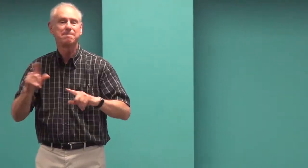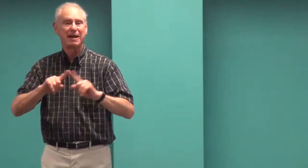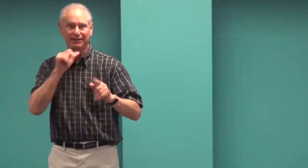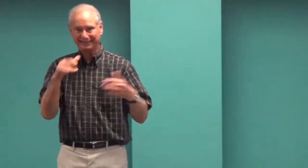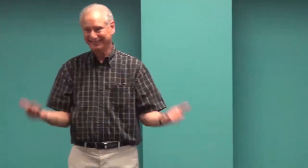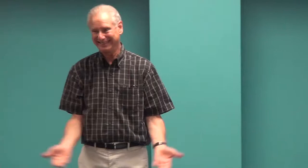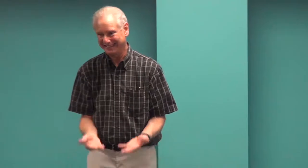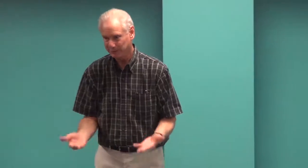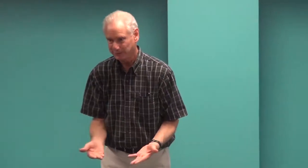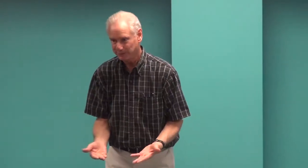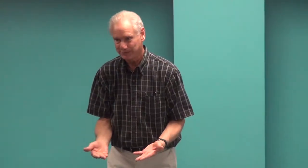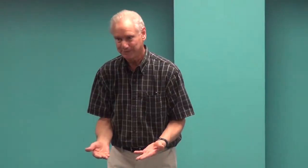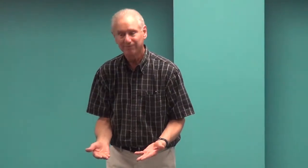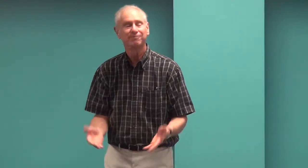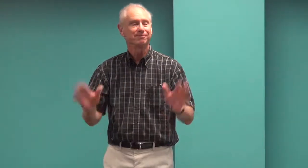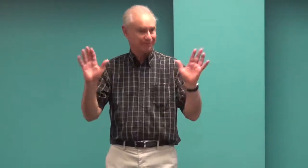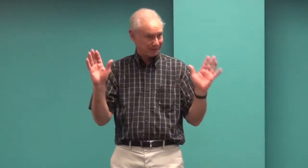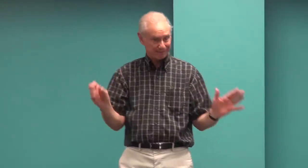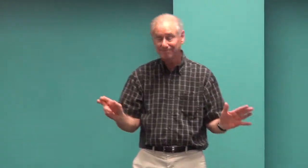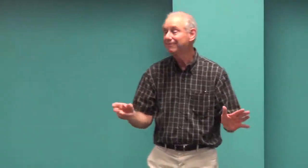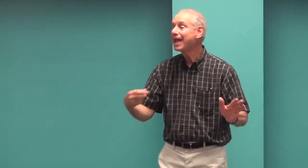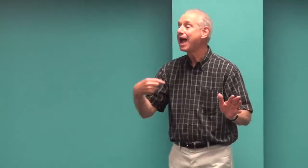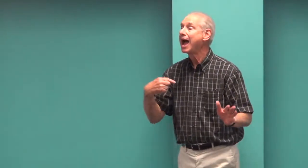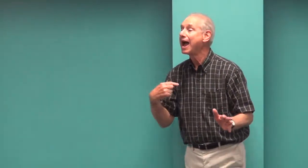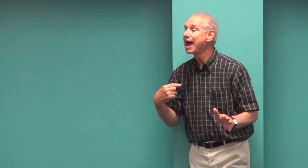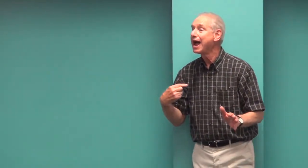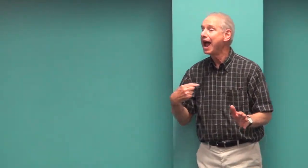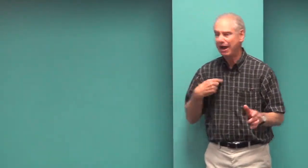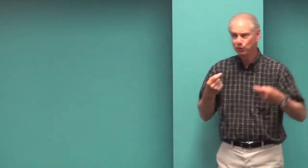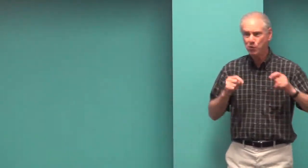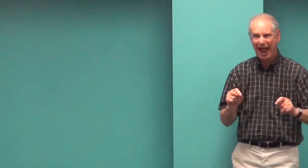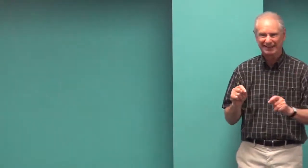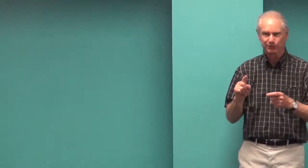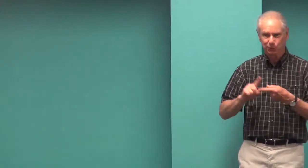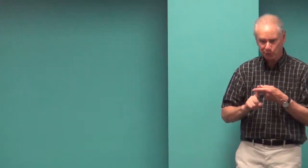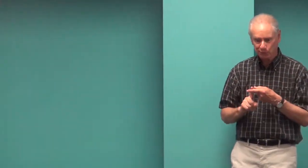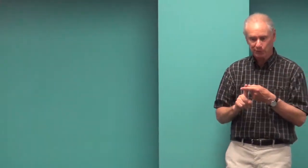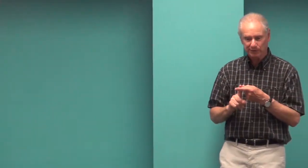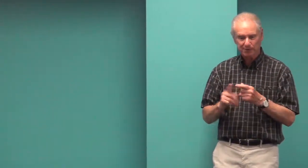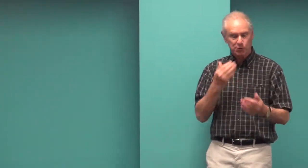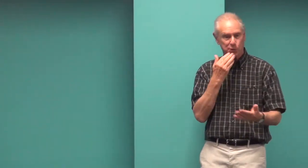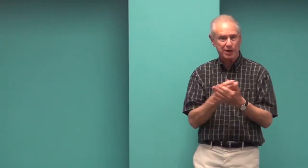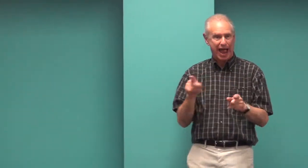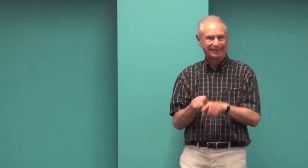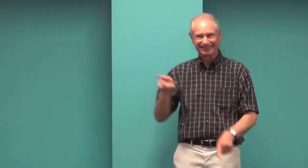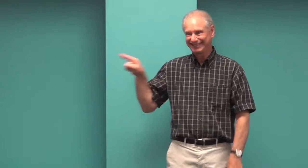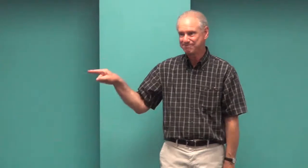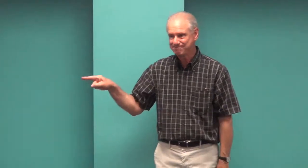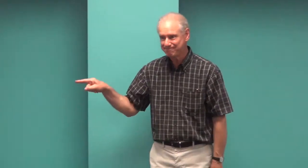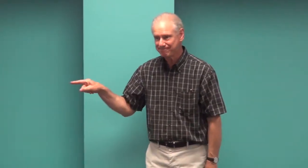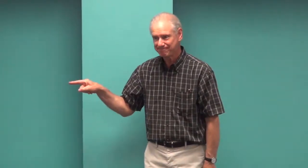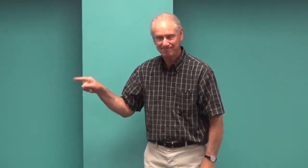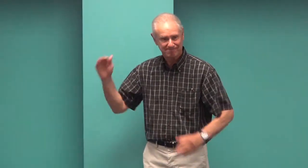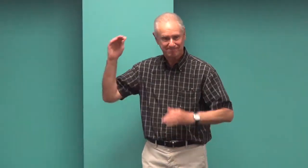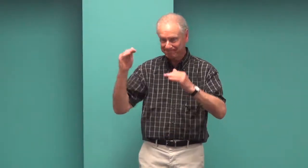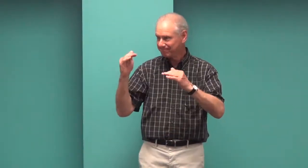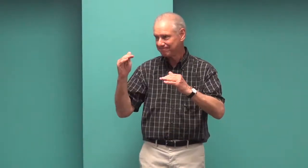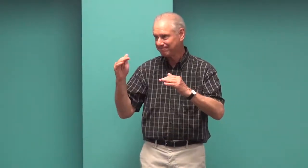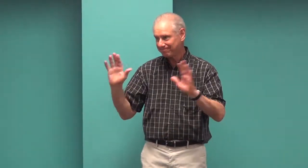So he's still alive, he's just not able to be here this year. So, I'm going to try and present this